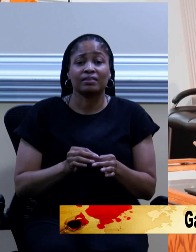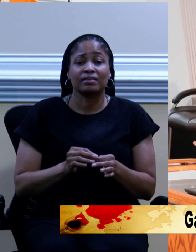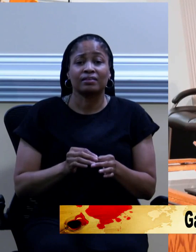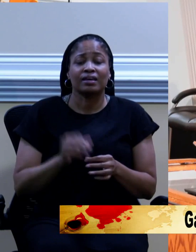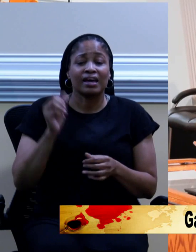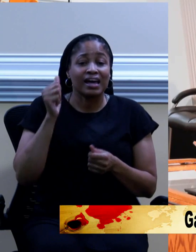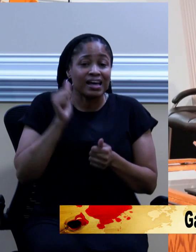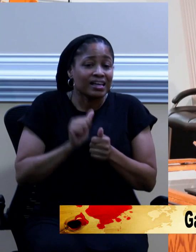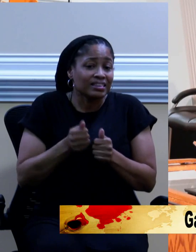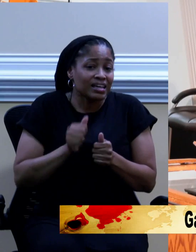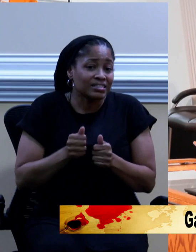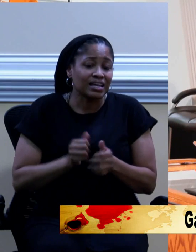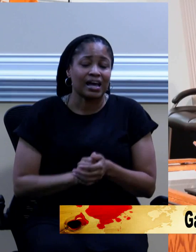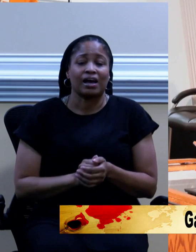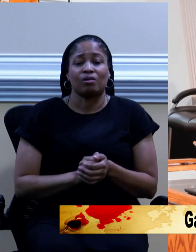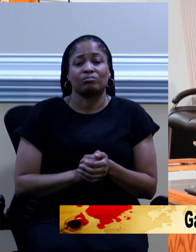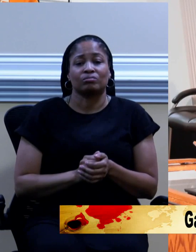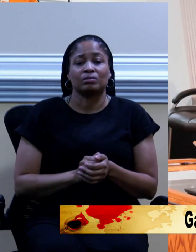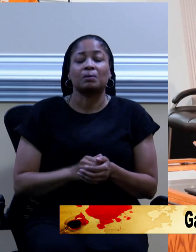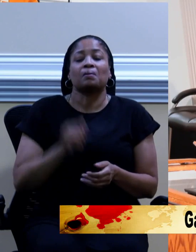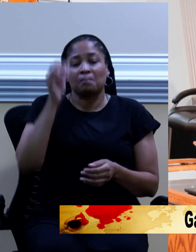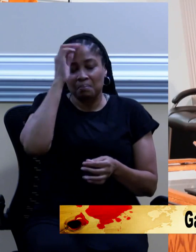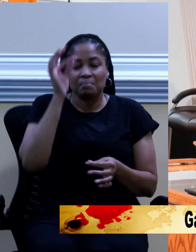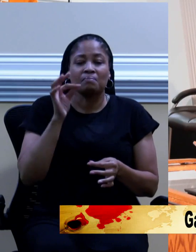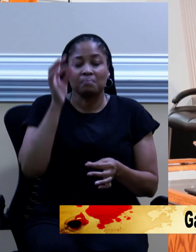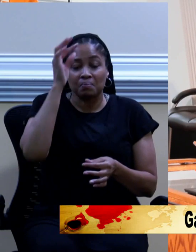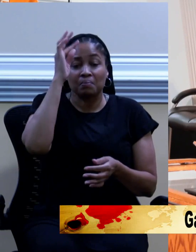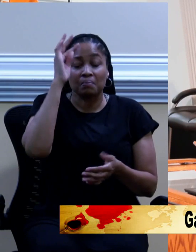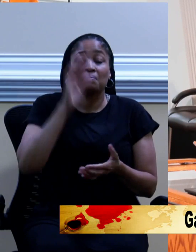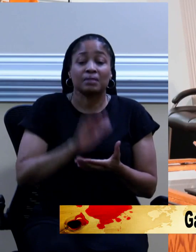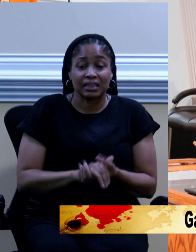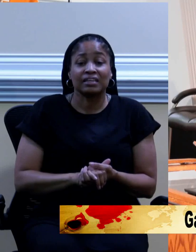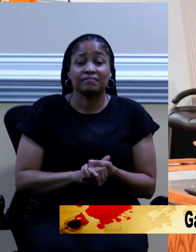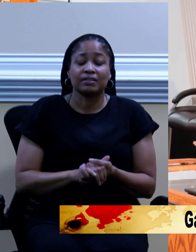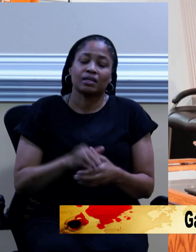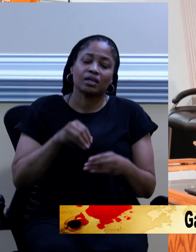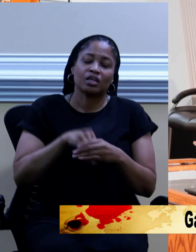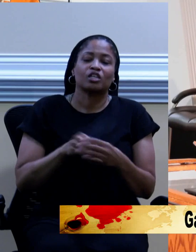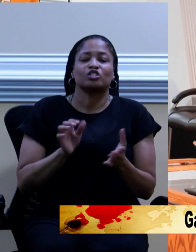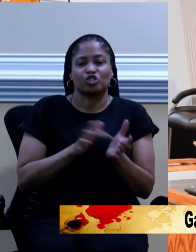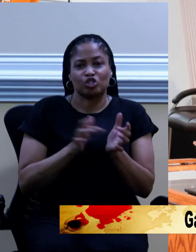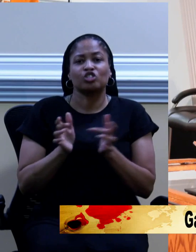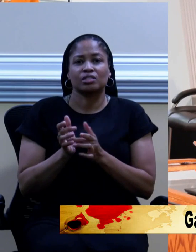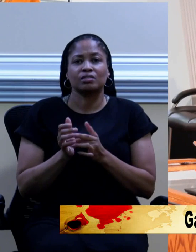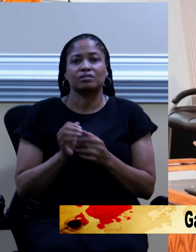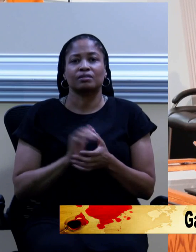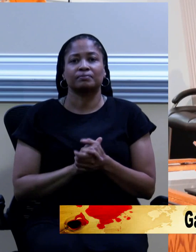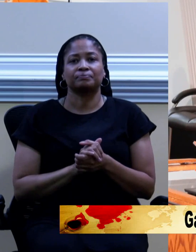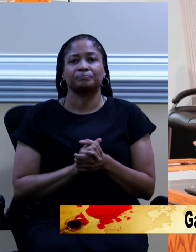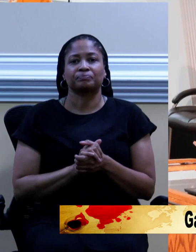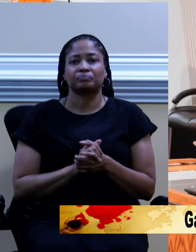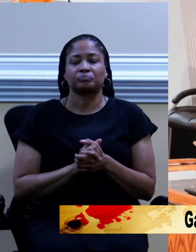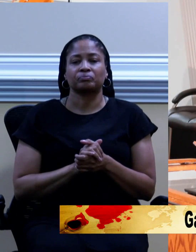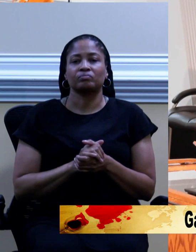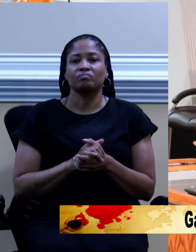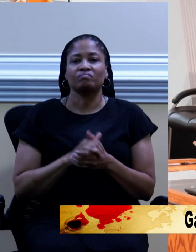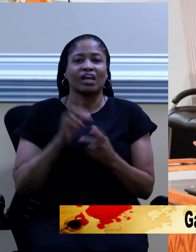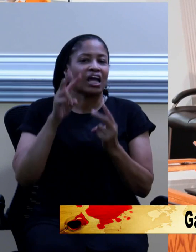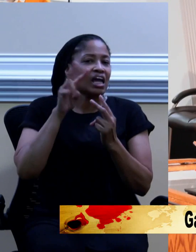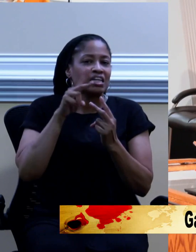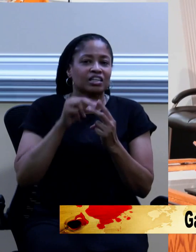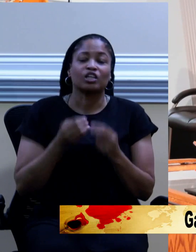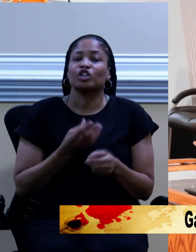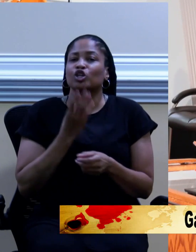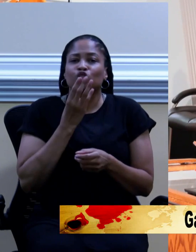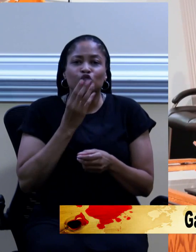ahead. For as many of you as have been baptized into Christ have put on Christ. Go ahead. There is neither Jew nor Greek. Uh-huh. There